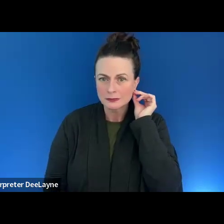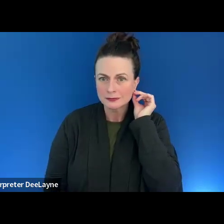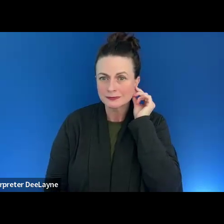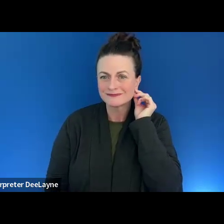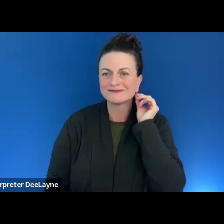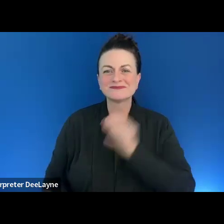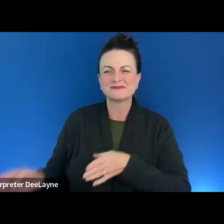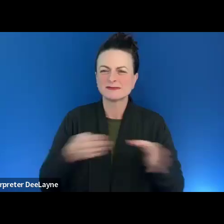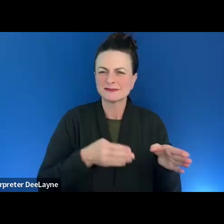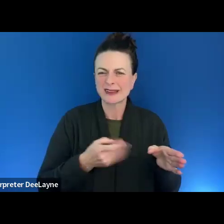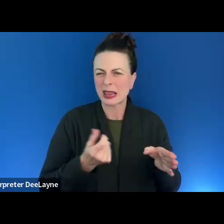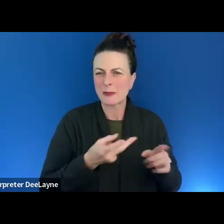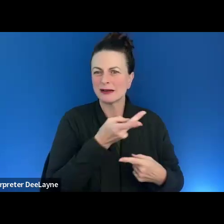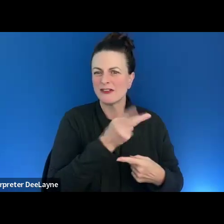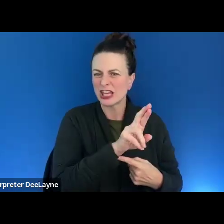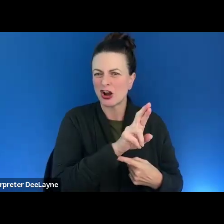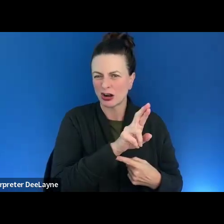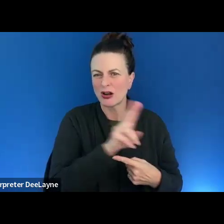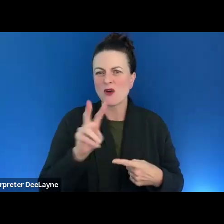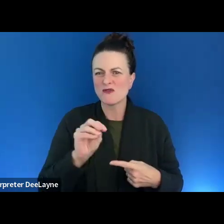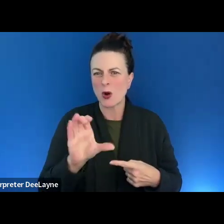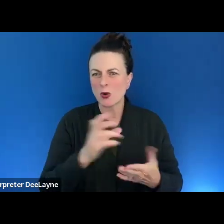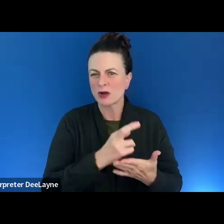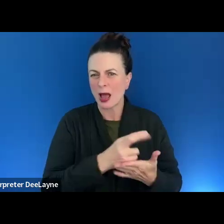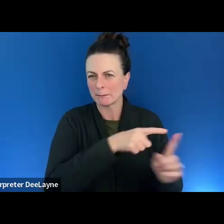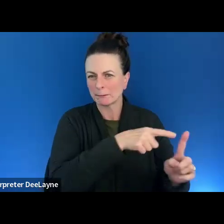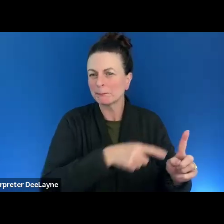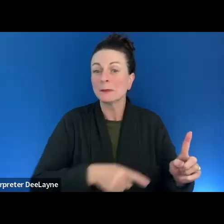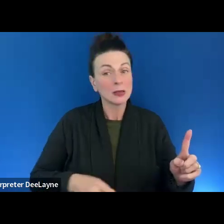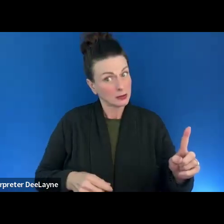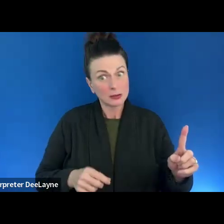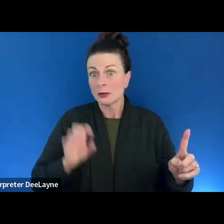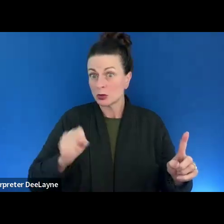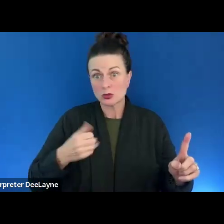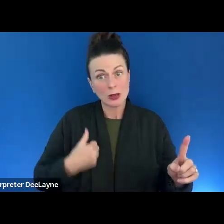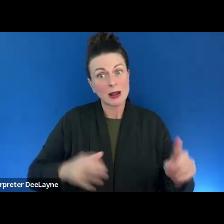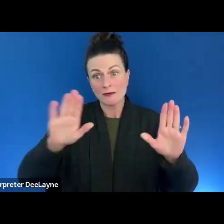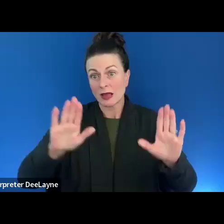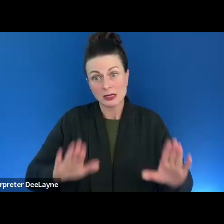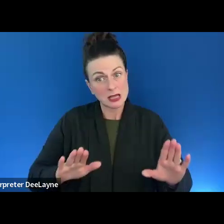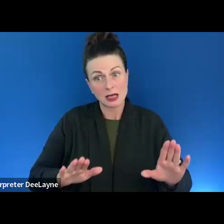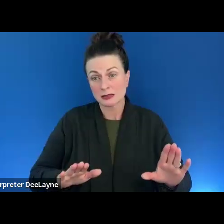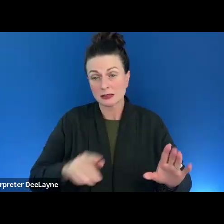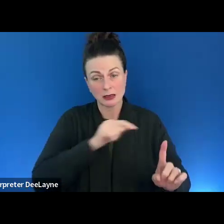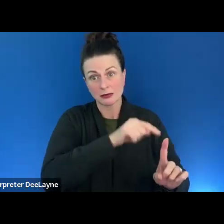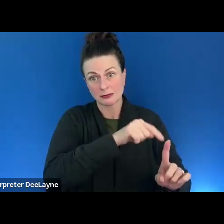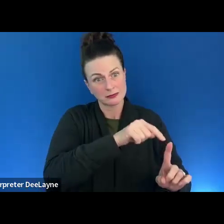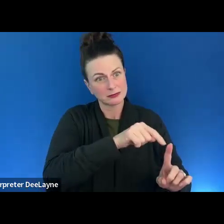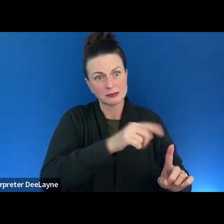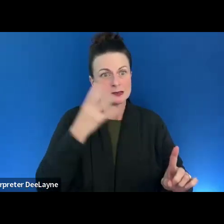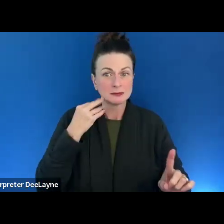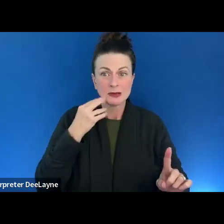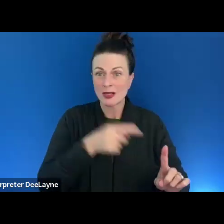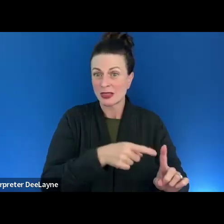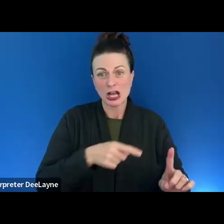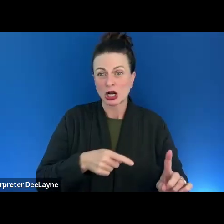So then I want to switch a little bit to vocational rehabilitation because you can really have a fantastic duo here. You could even say